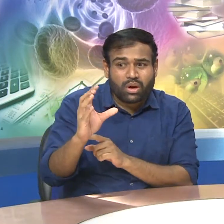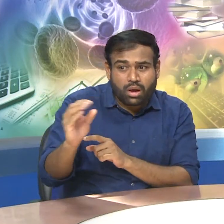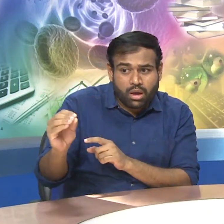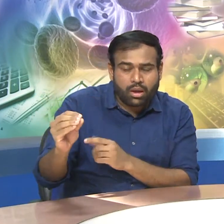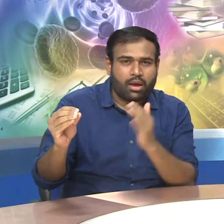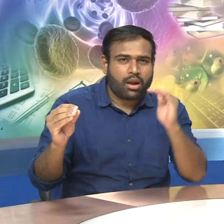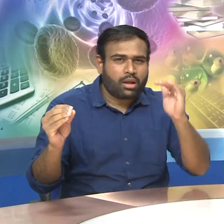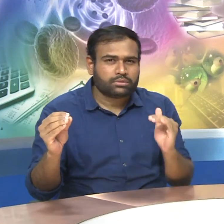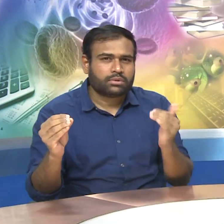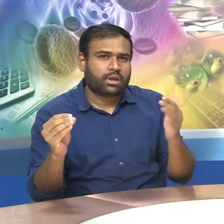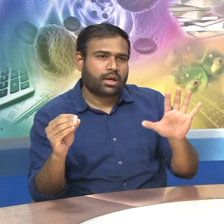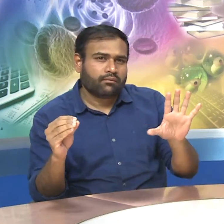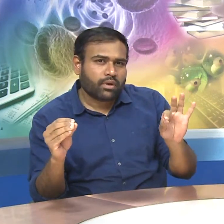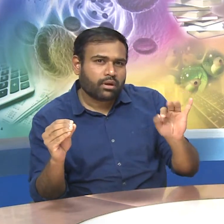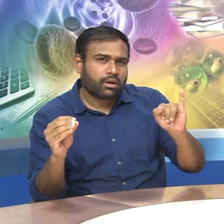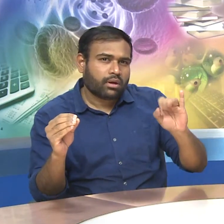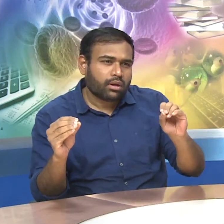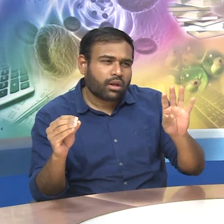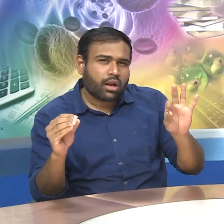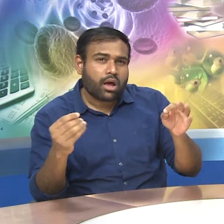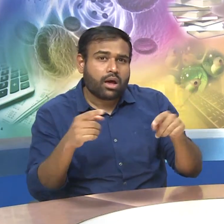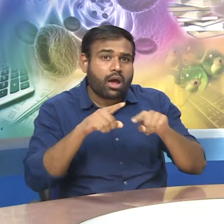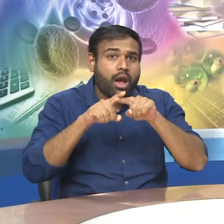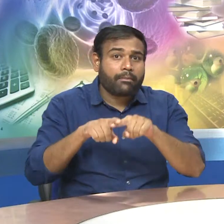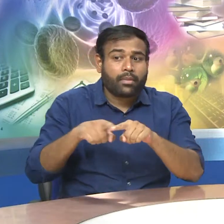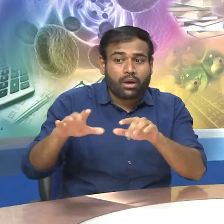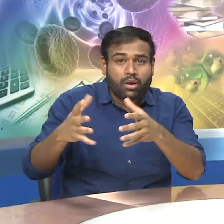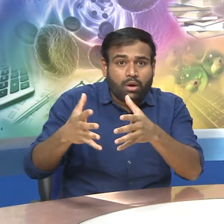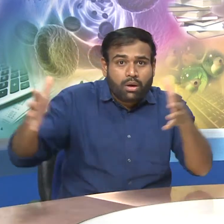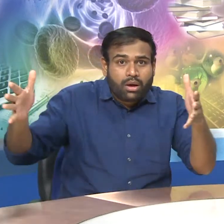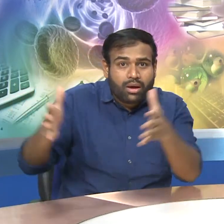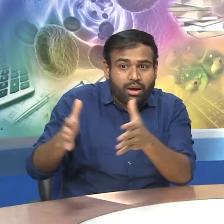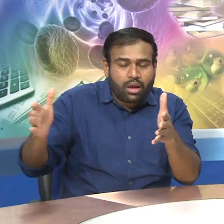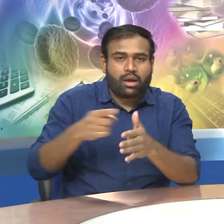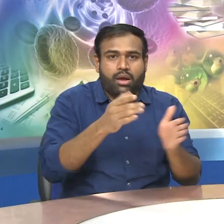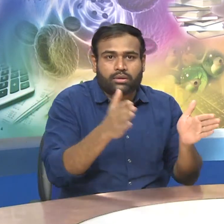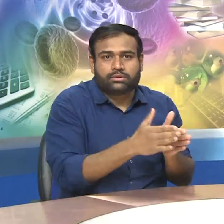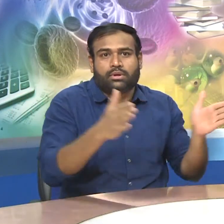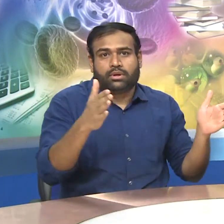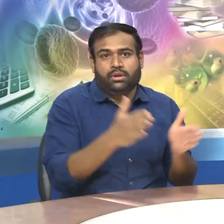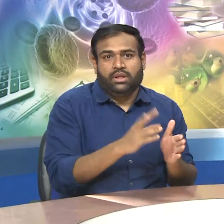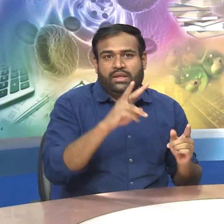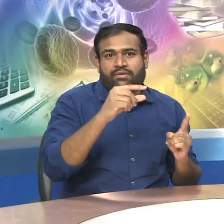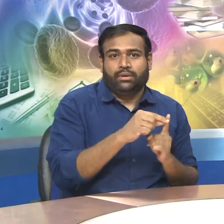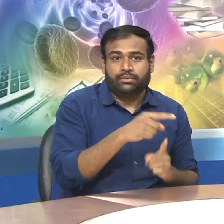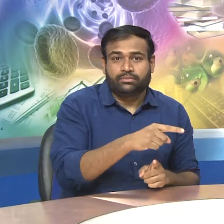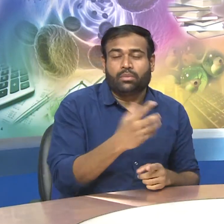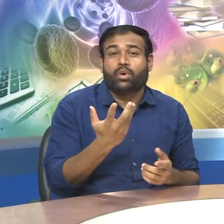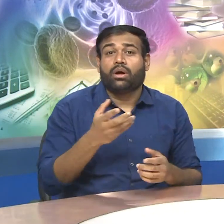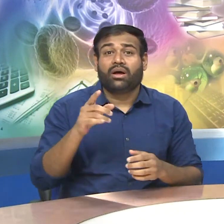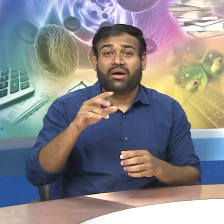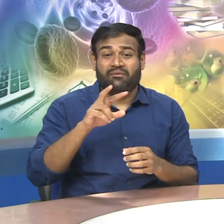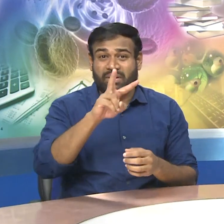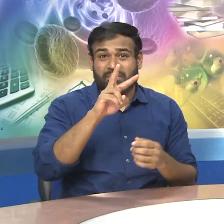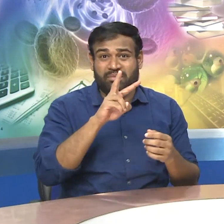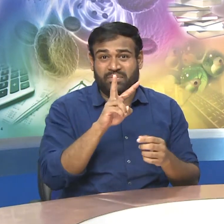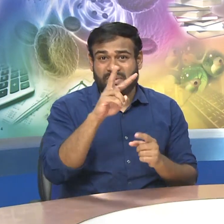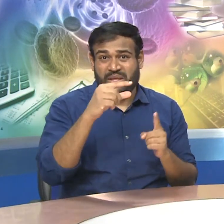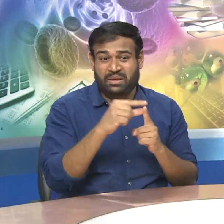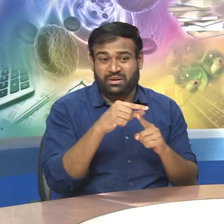1/3 of the total number of members in Vidhan Sabha, but this number should not